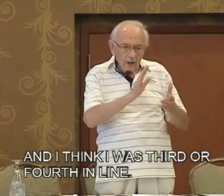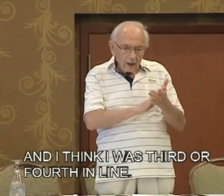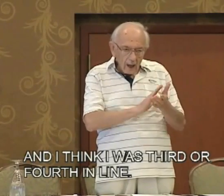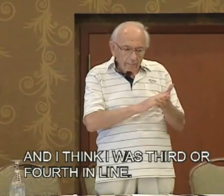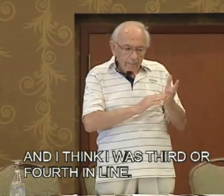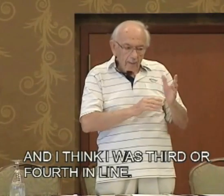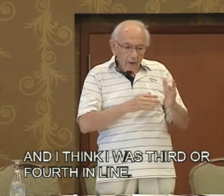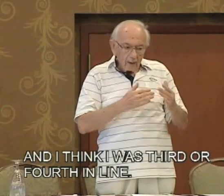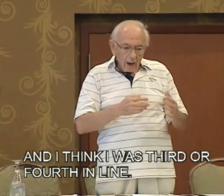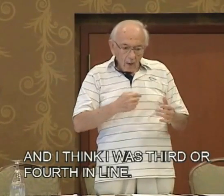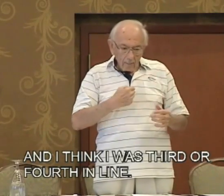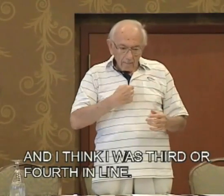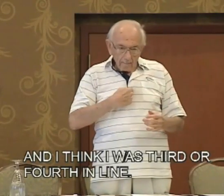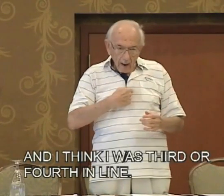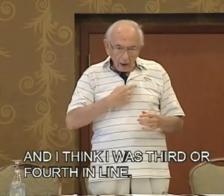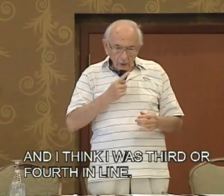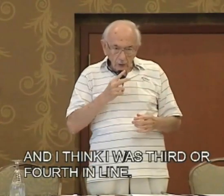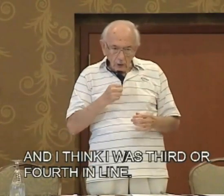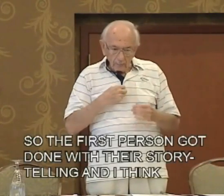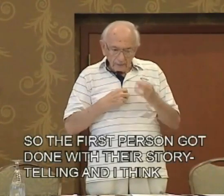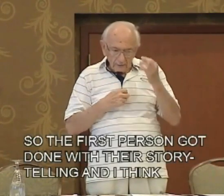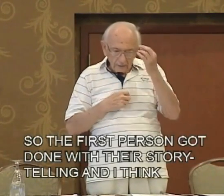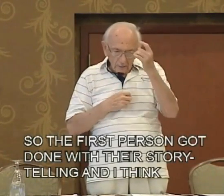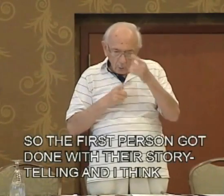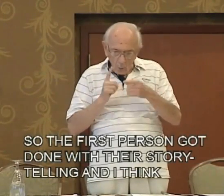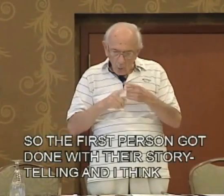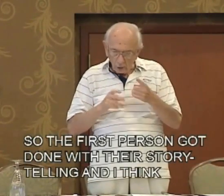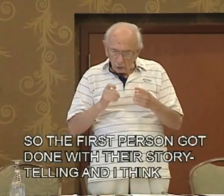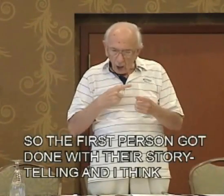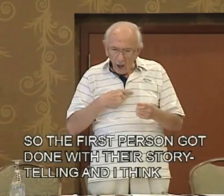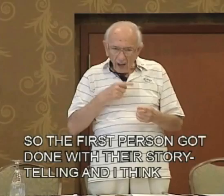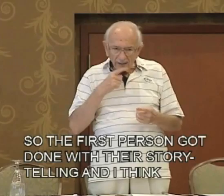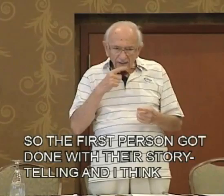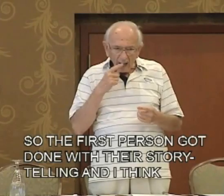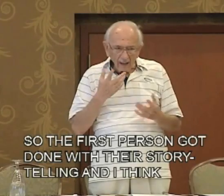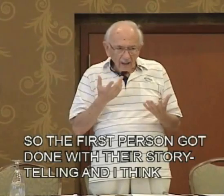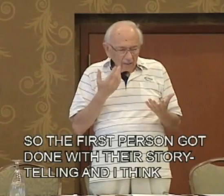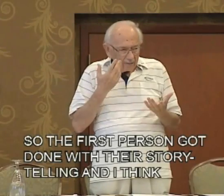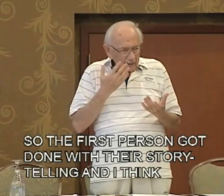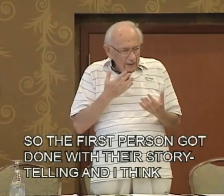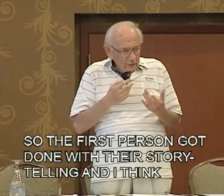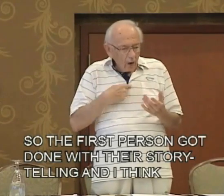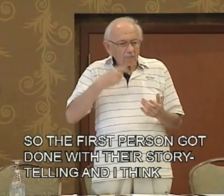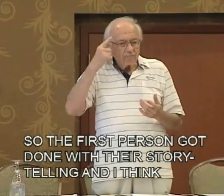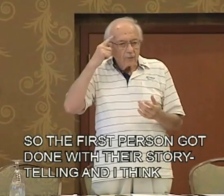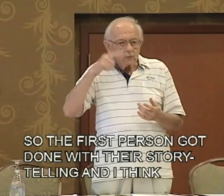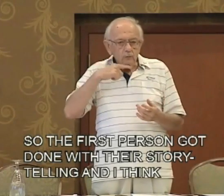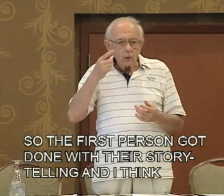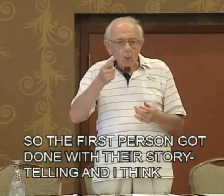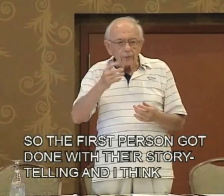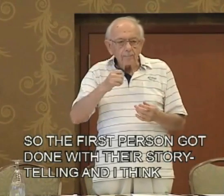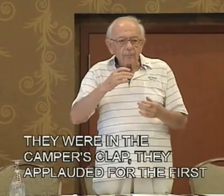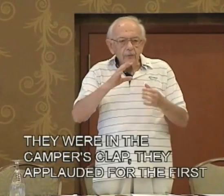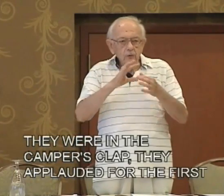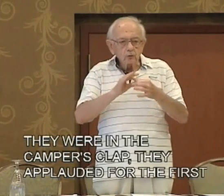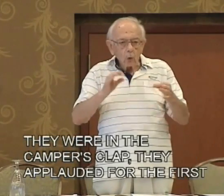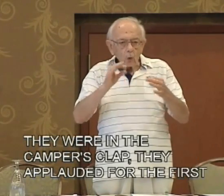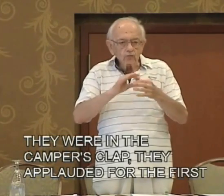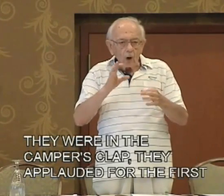second presenter was done and there was applause for that person and then it was my turn and I thought well let's see now what should I say and I thought well let me